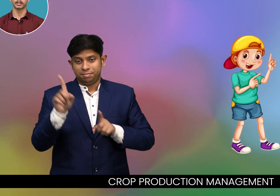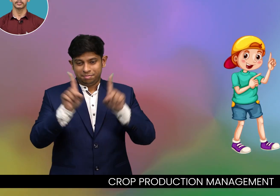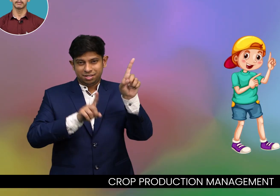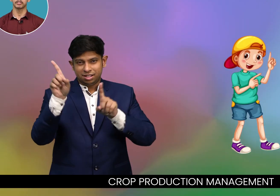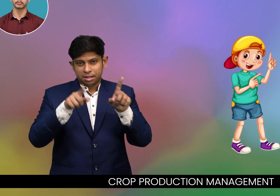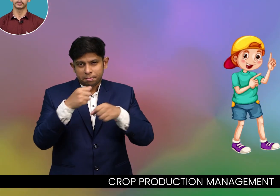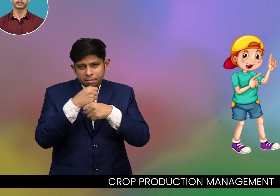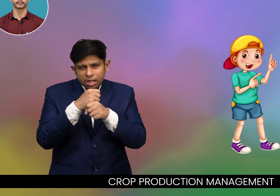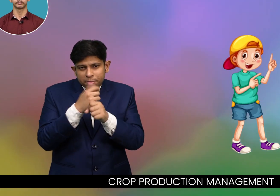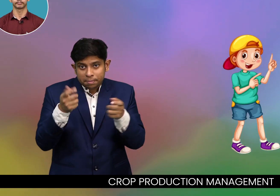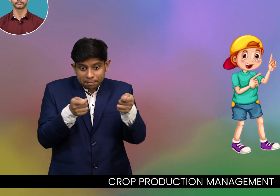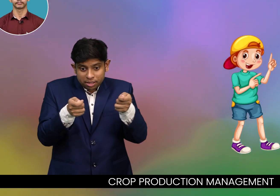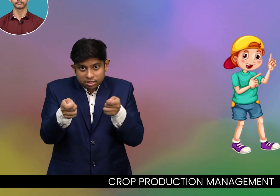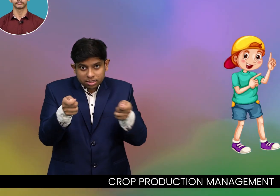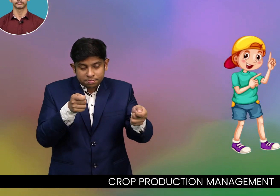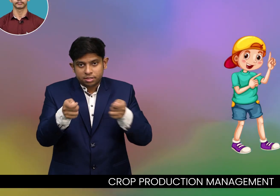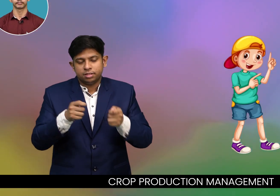Crop production management.